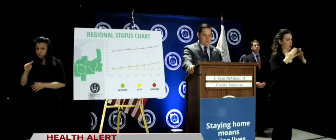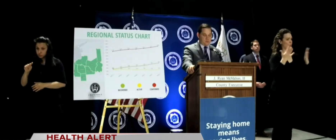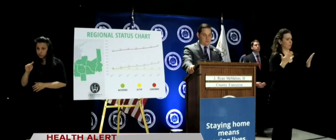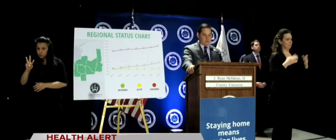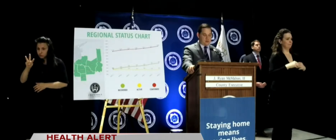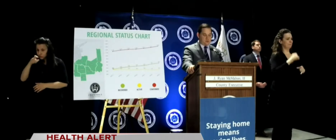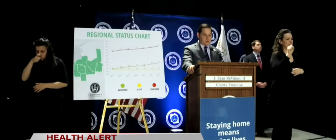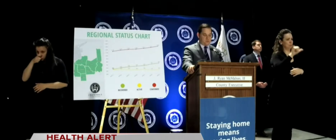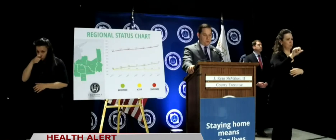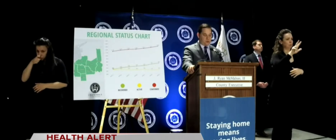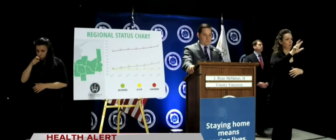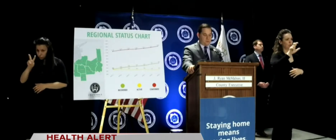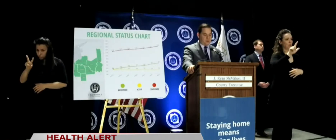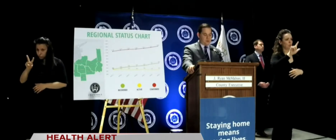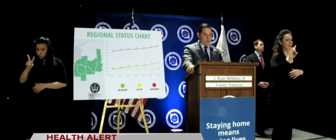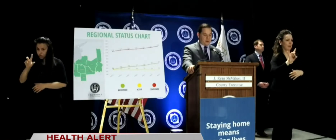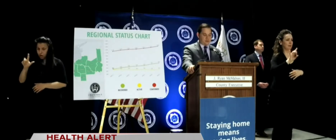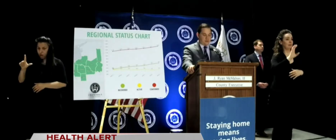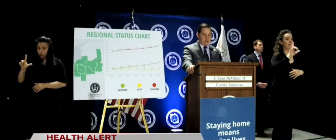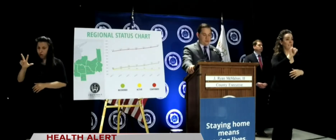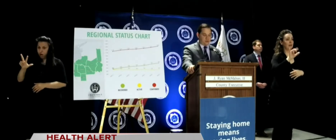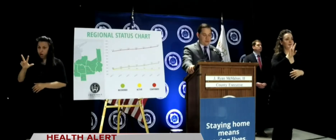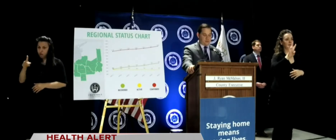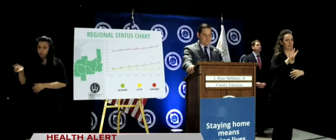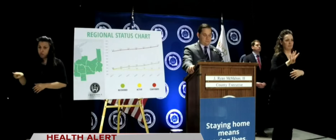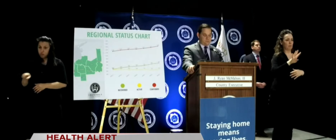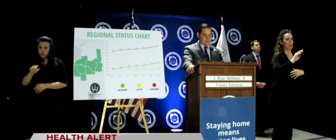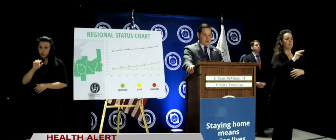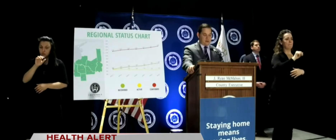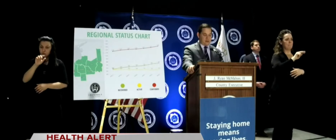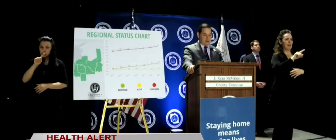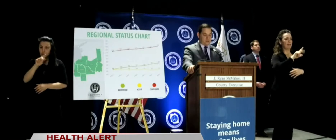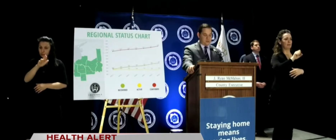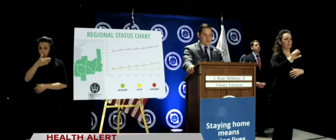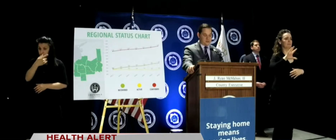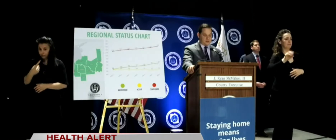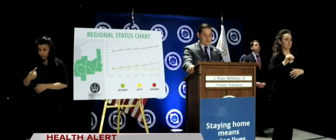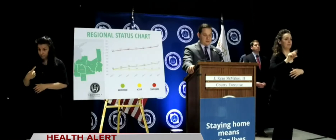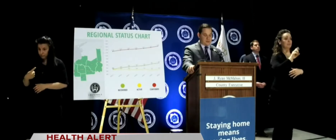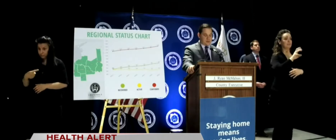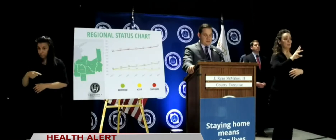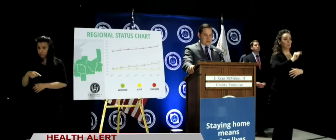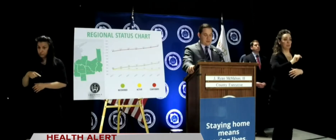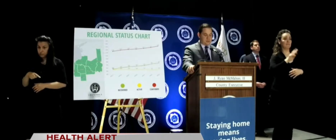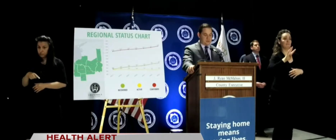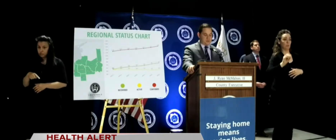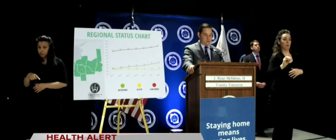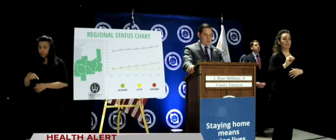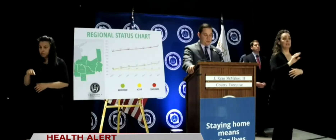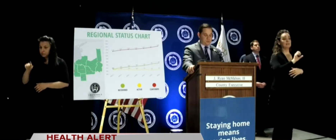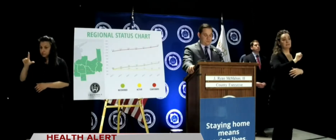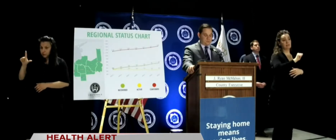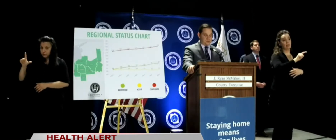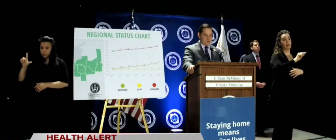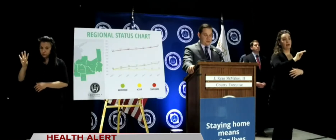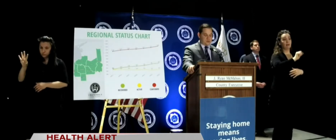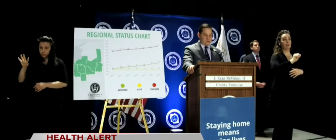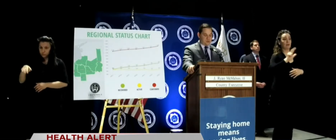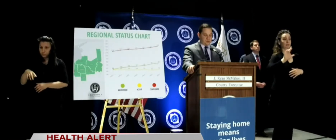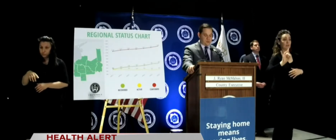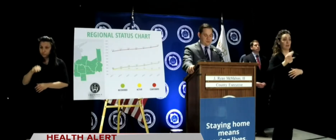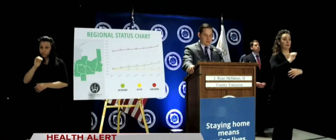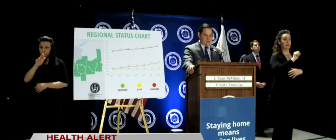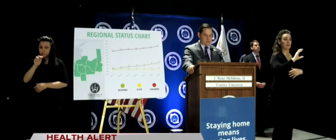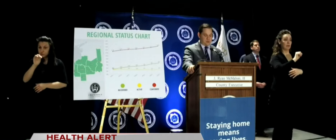50. Town of DeWitt, 40. Town of Salina, 38. Town of Onondaga, 36. Town of Camillus, 33. Town of